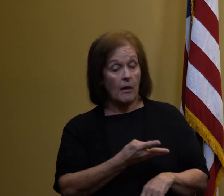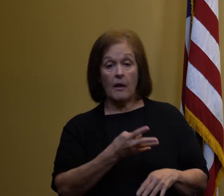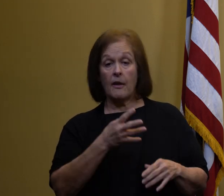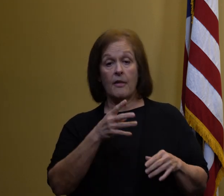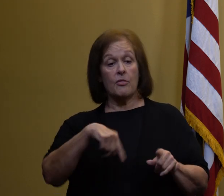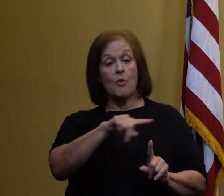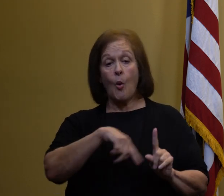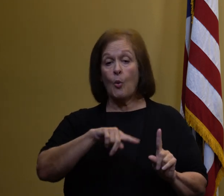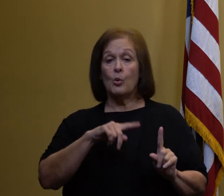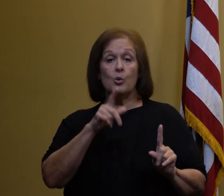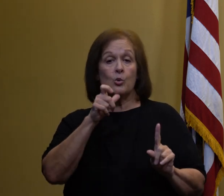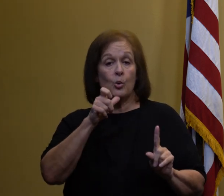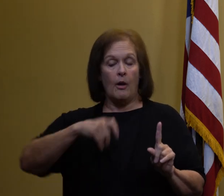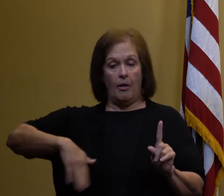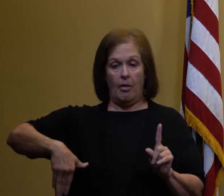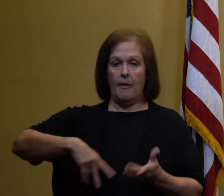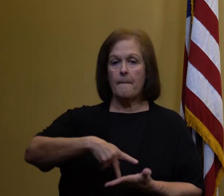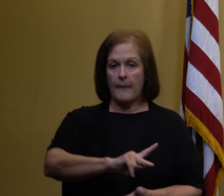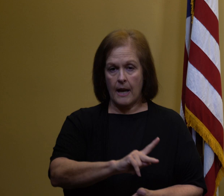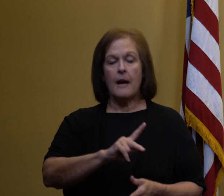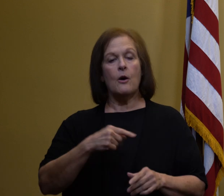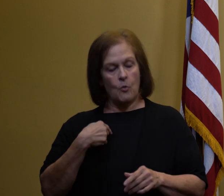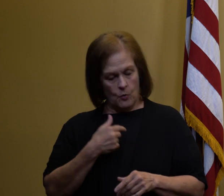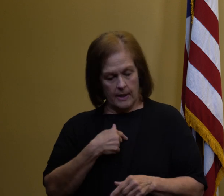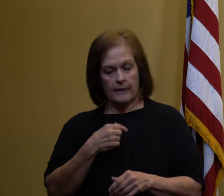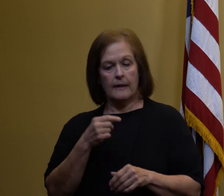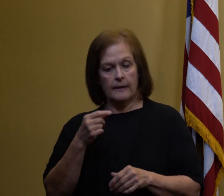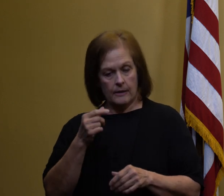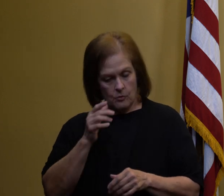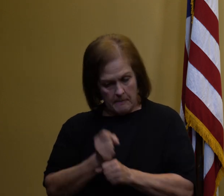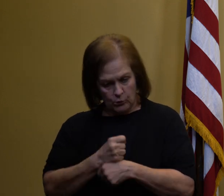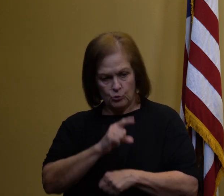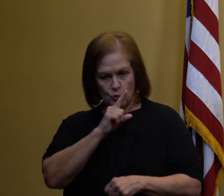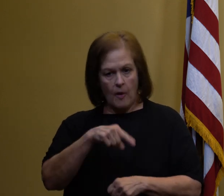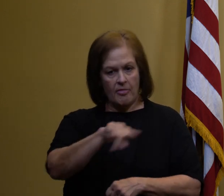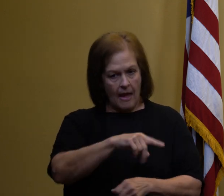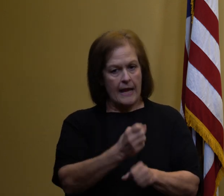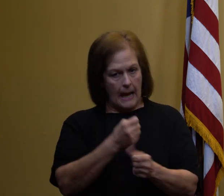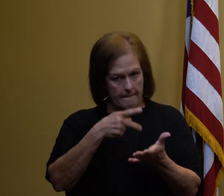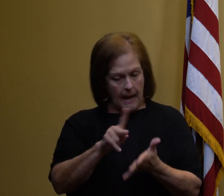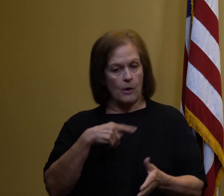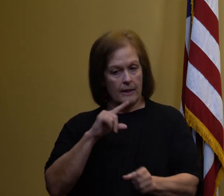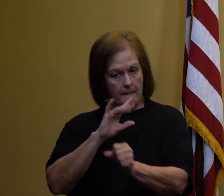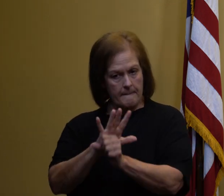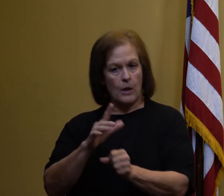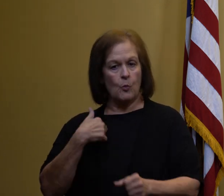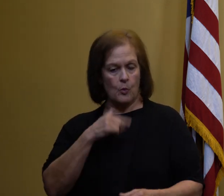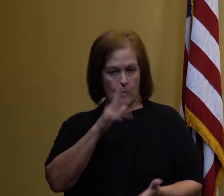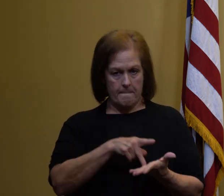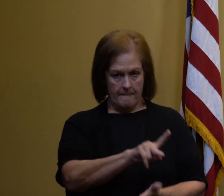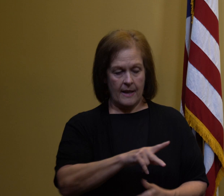fact that some were not, and we are making sure that that happens, and we're committed to doing so.